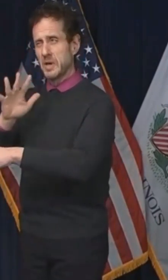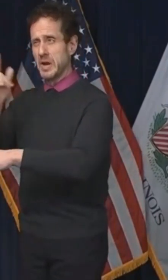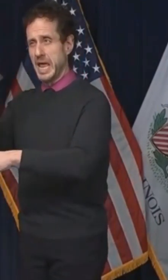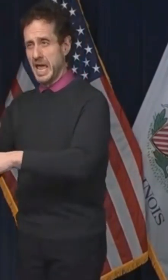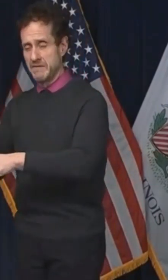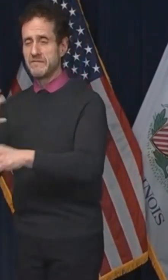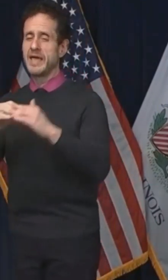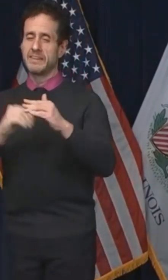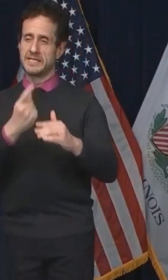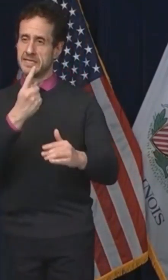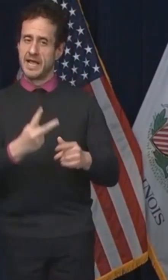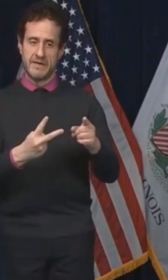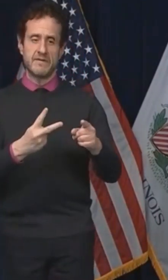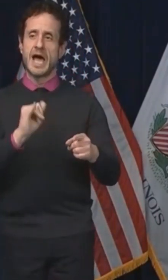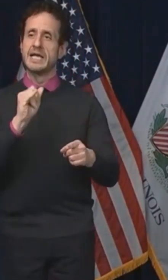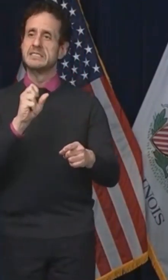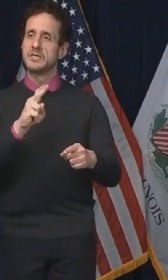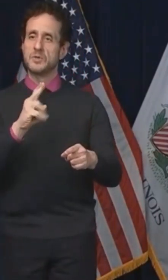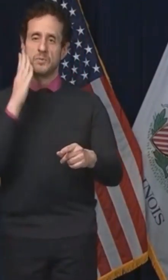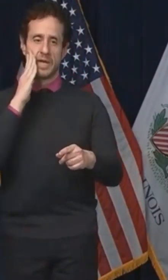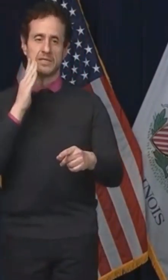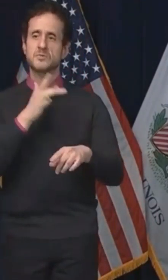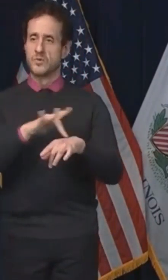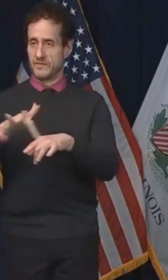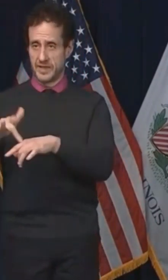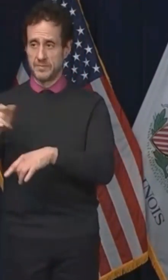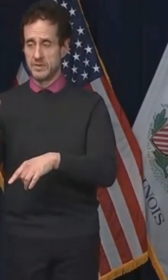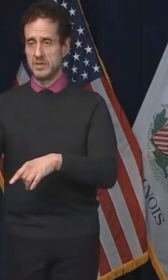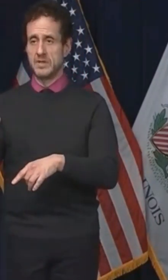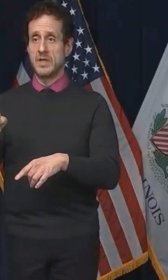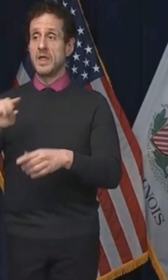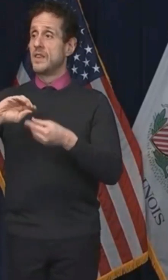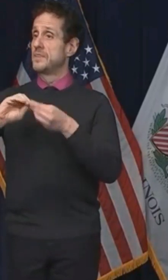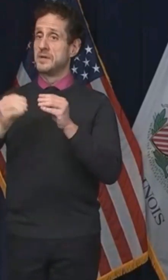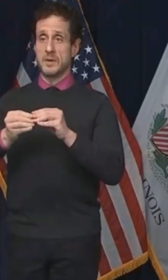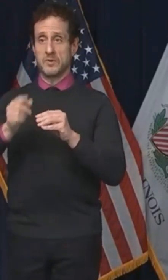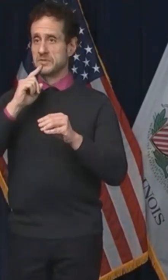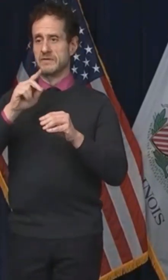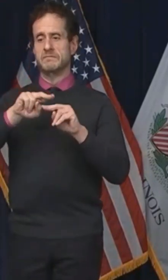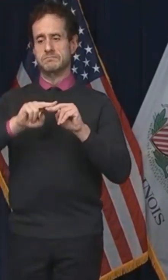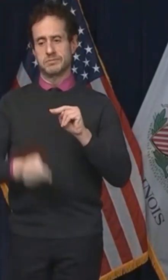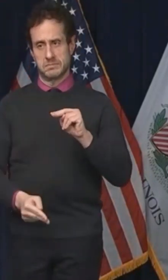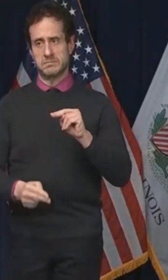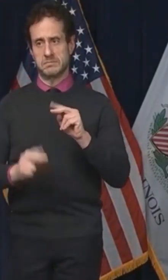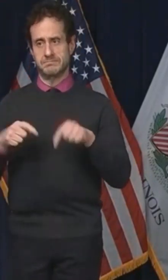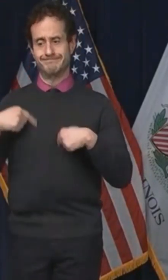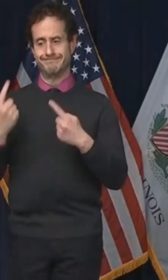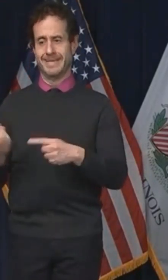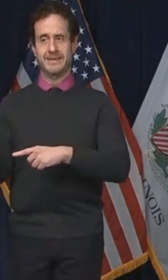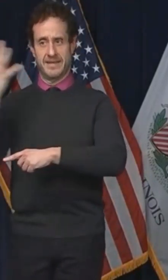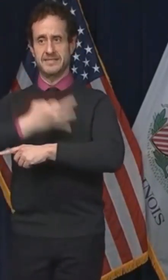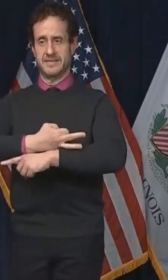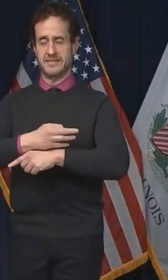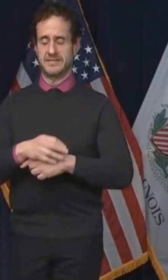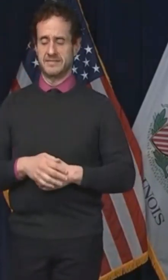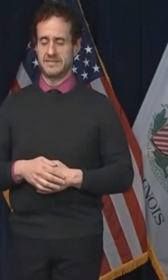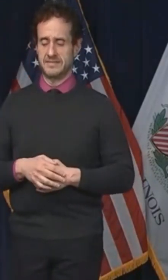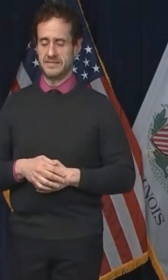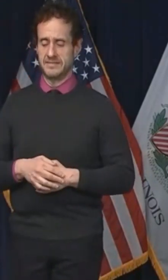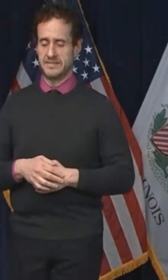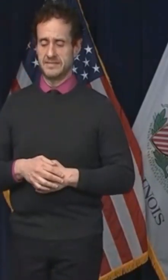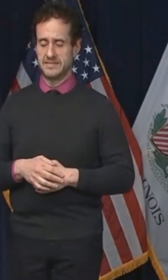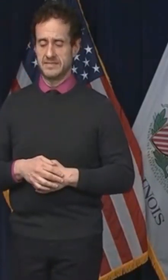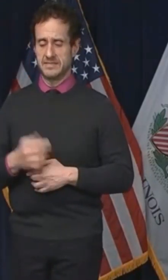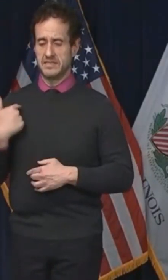our ICU beds were available then, and those numbers have only dropped in the 9 days since.